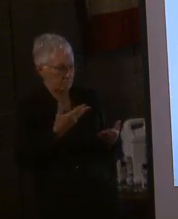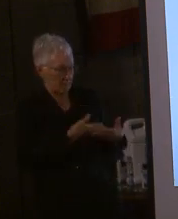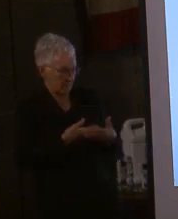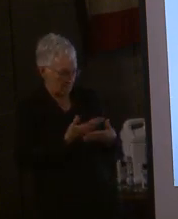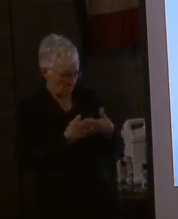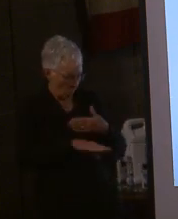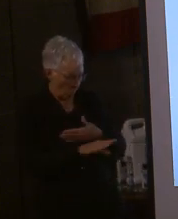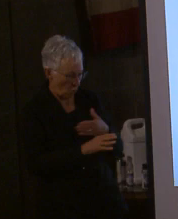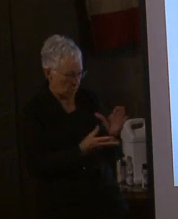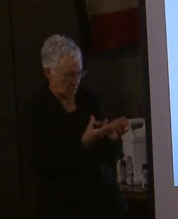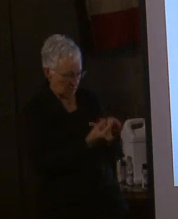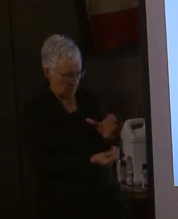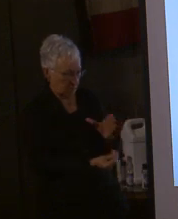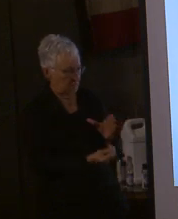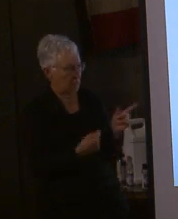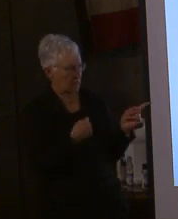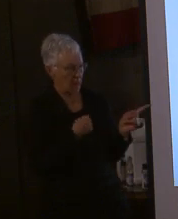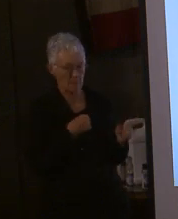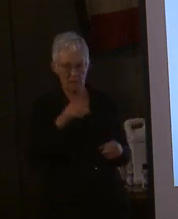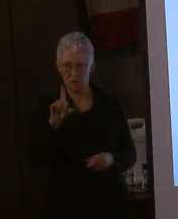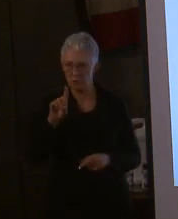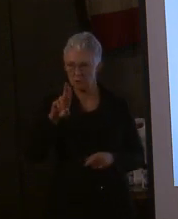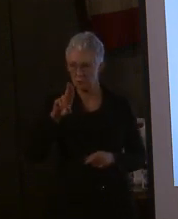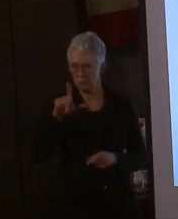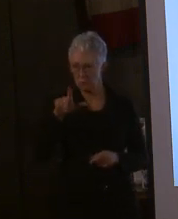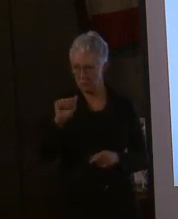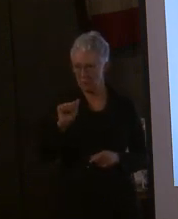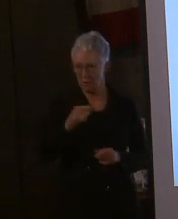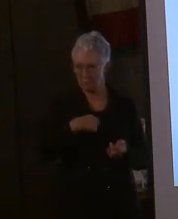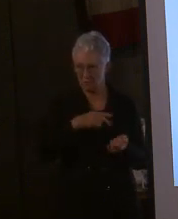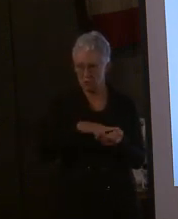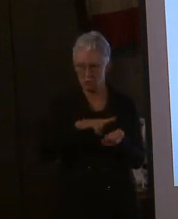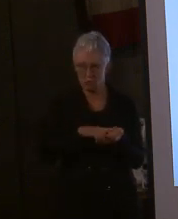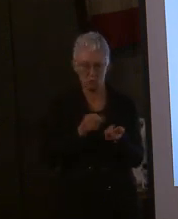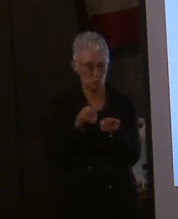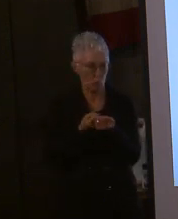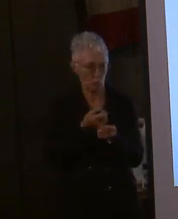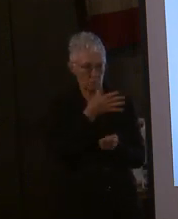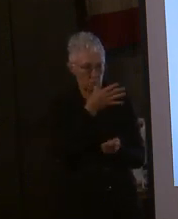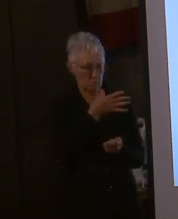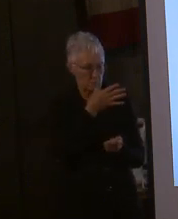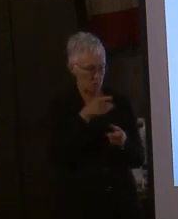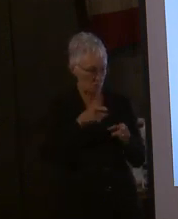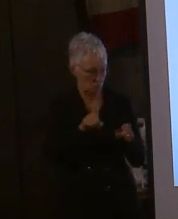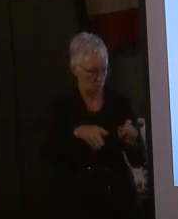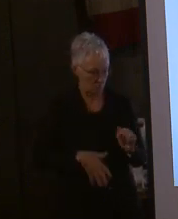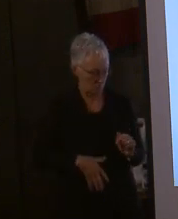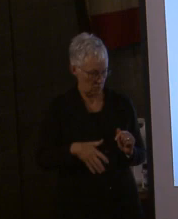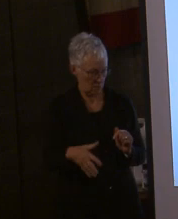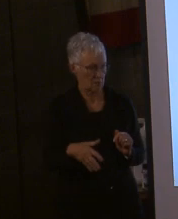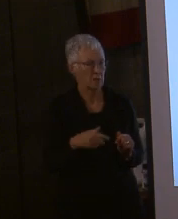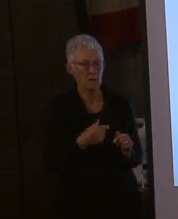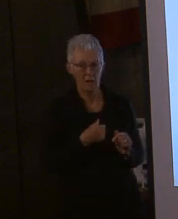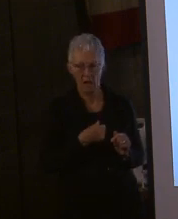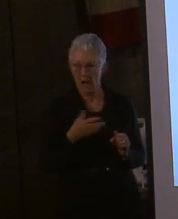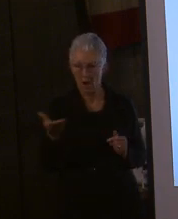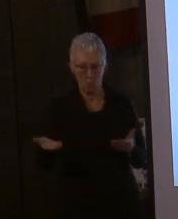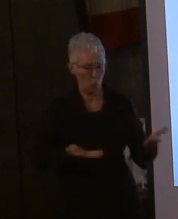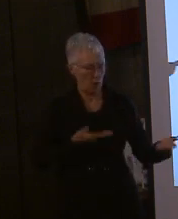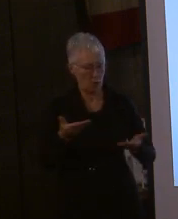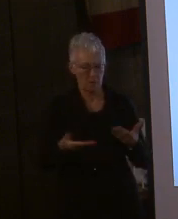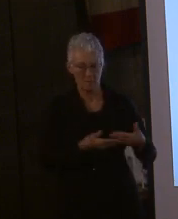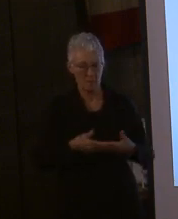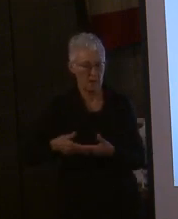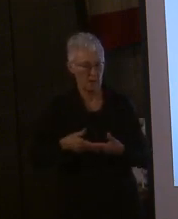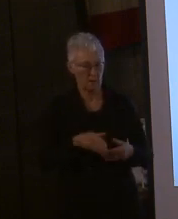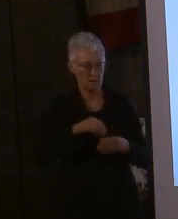As a doula, I recognized firsthand how sacred life is at any stage during pregnancy. I welcomed babies into this world that were